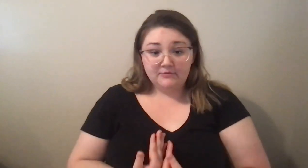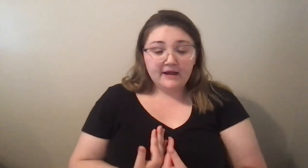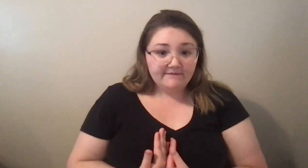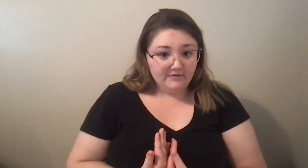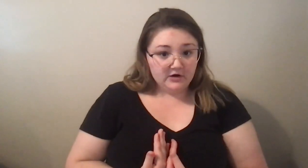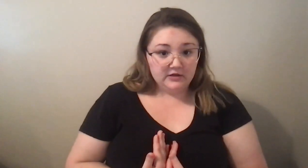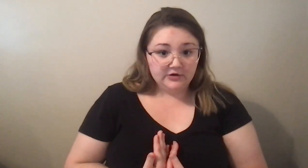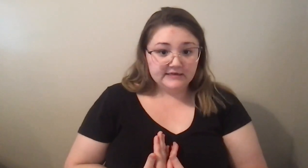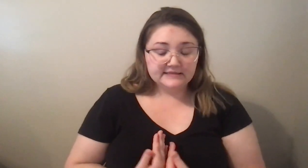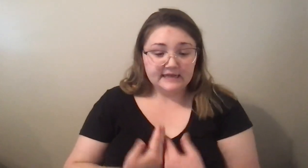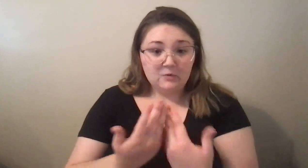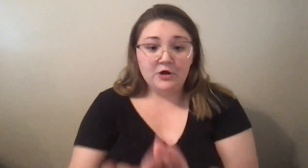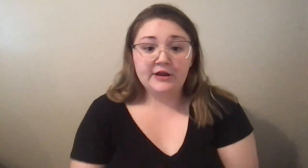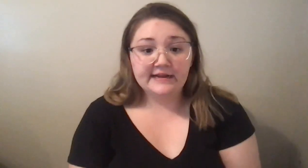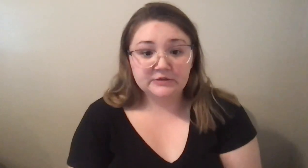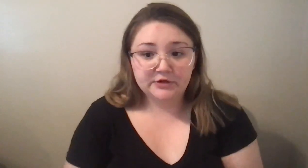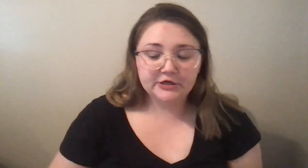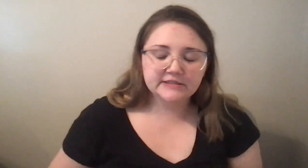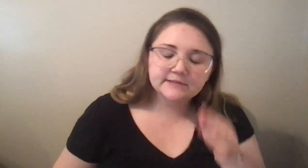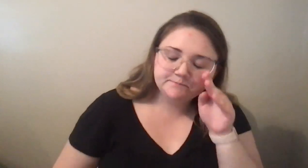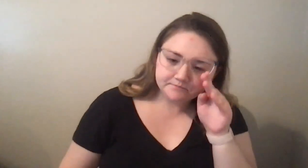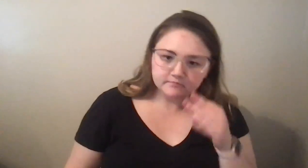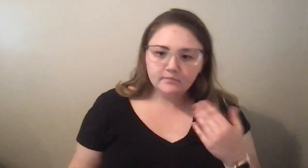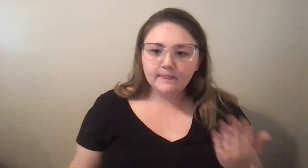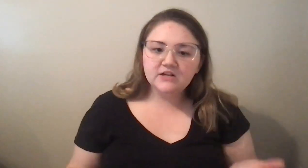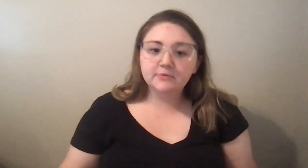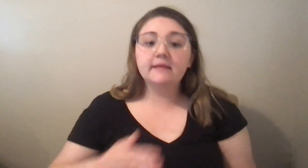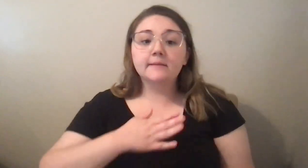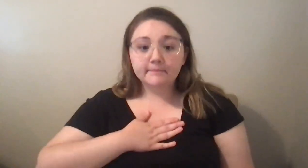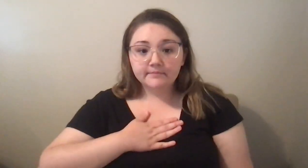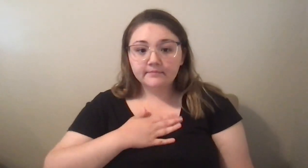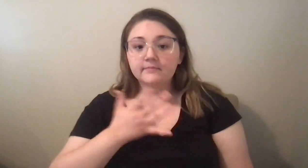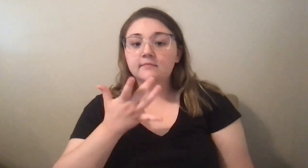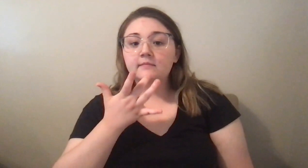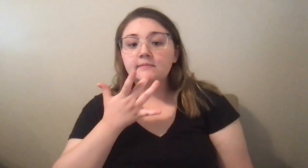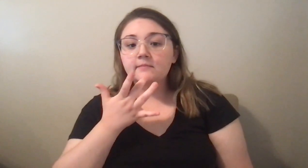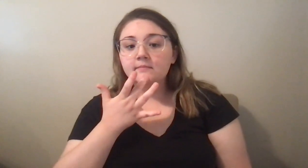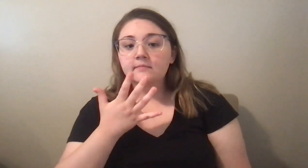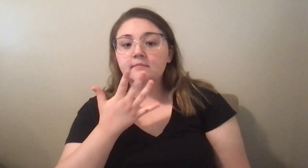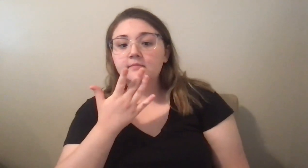going to sign what my favorite color is, and I want you to answer with yours. So it'd be like,